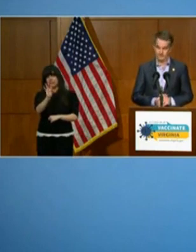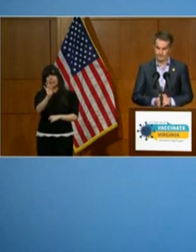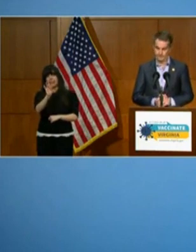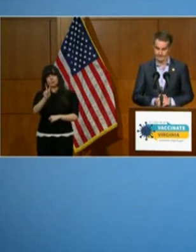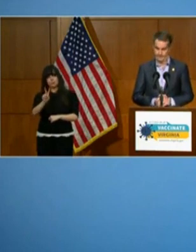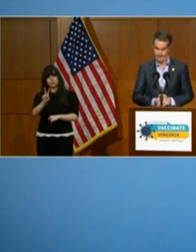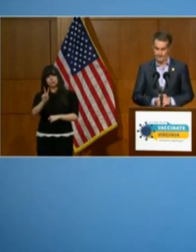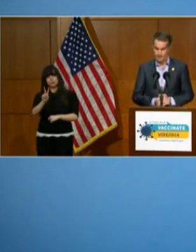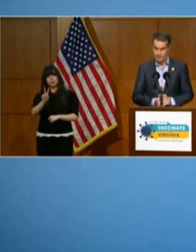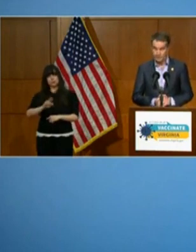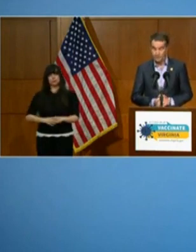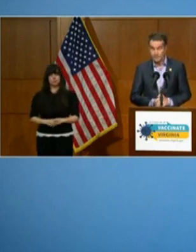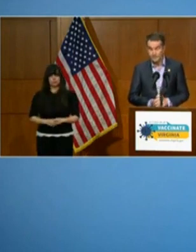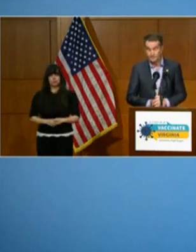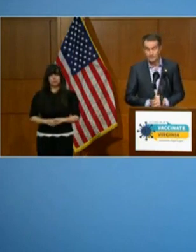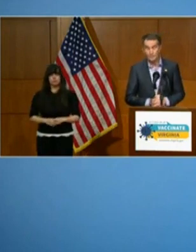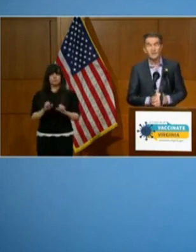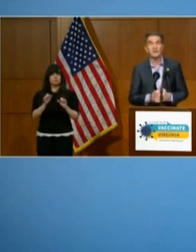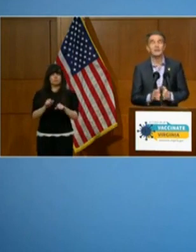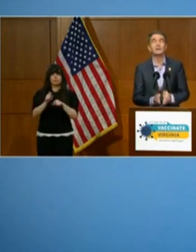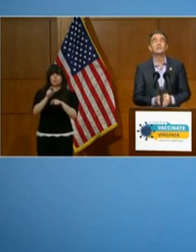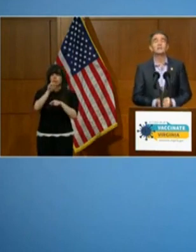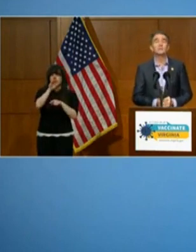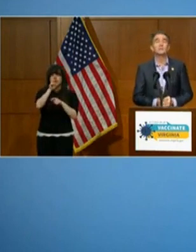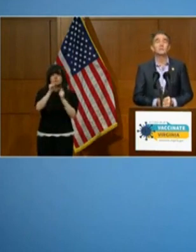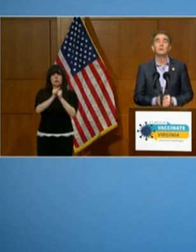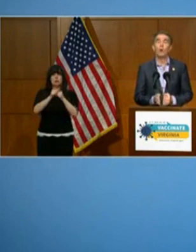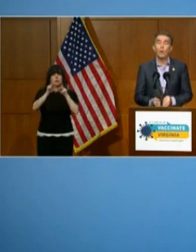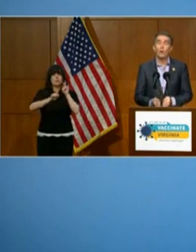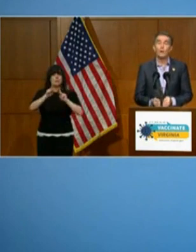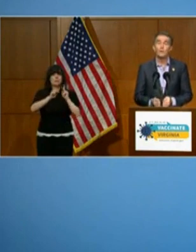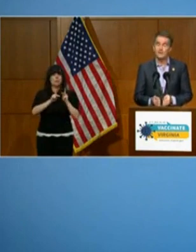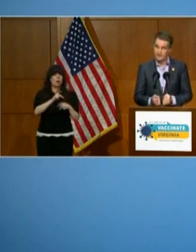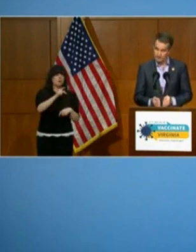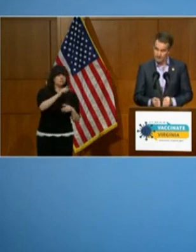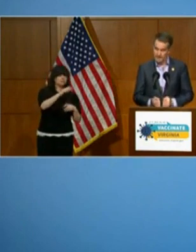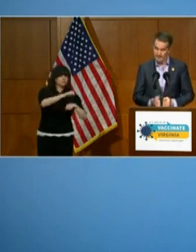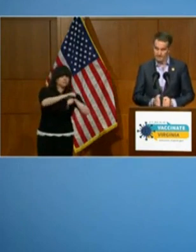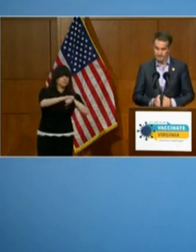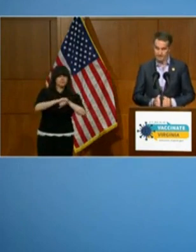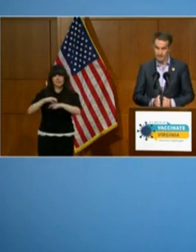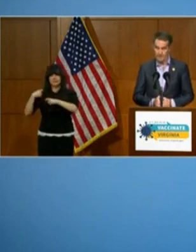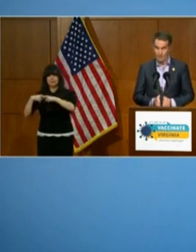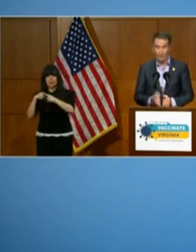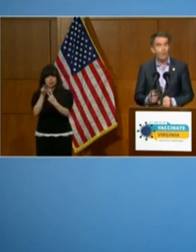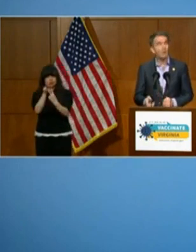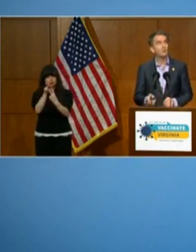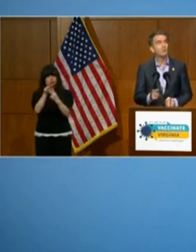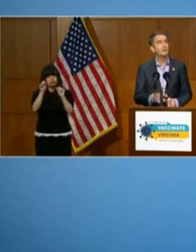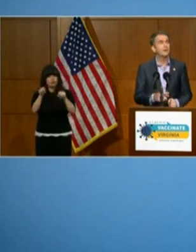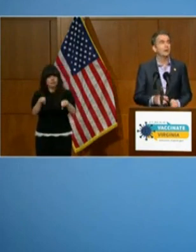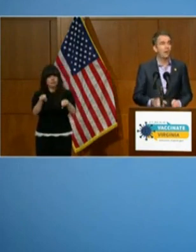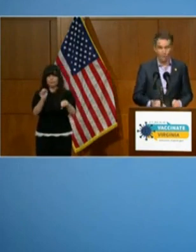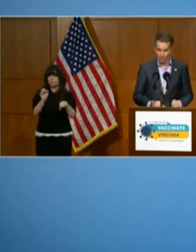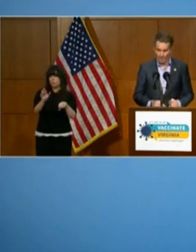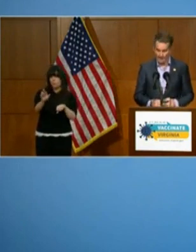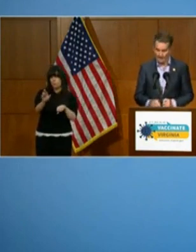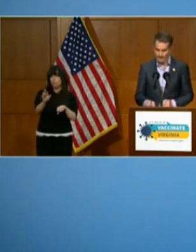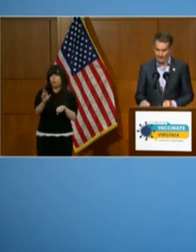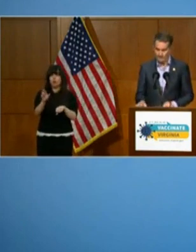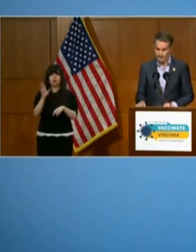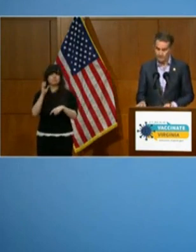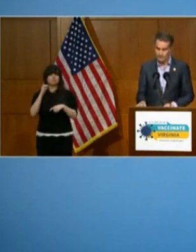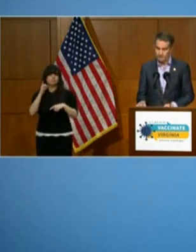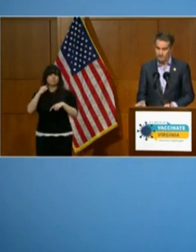877-829-4682. You can speak to someone in English or in Spanish, or you can get a call